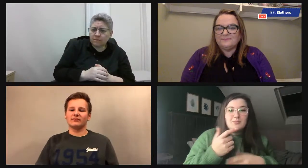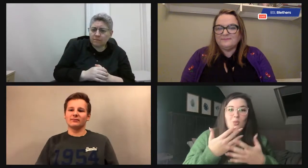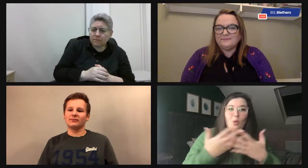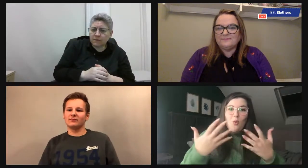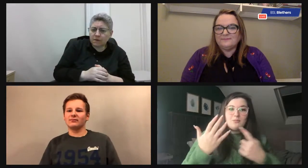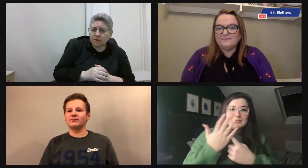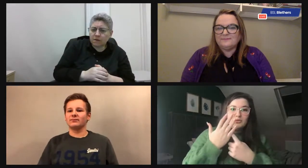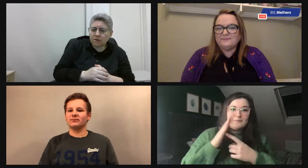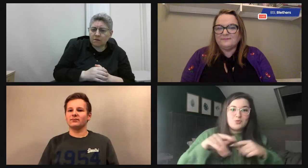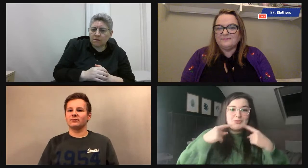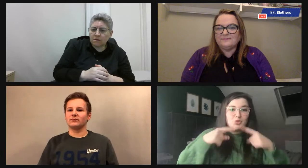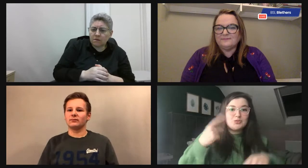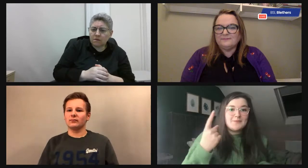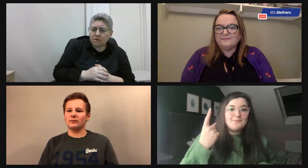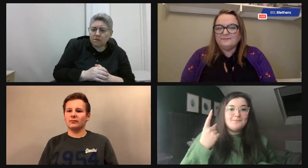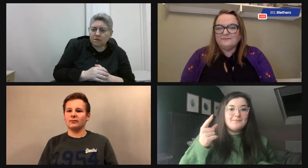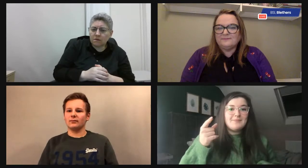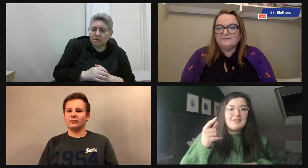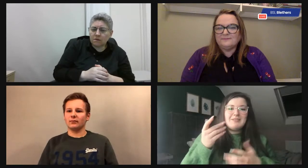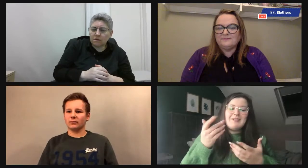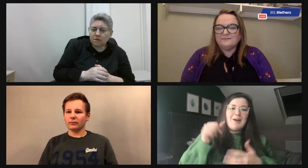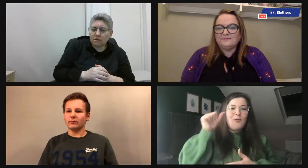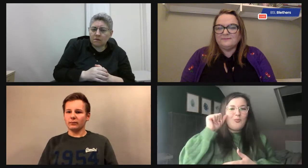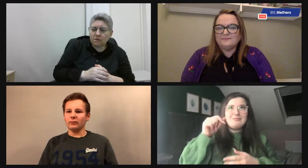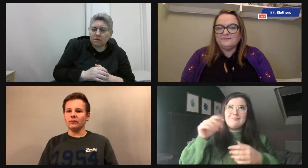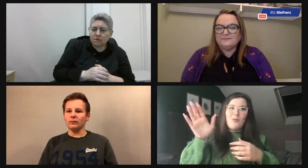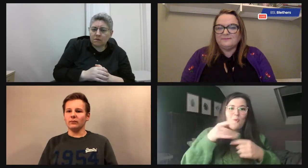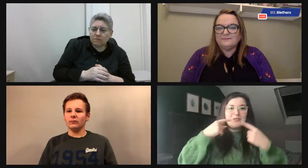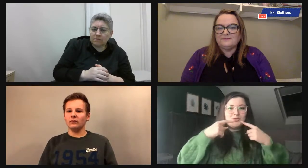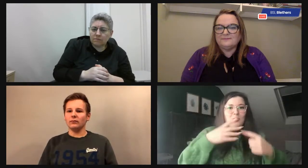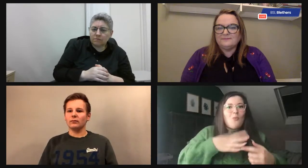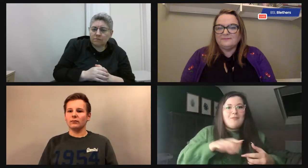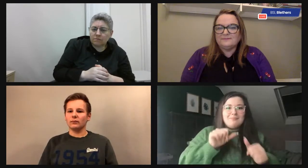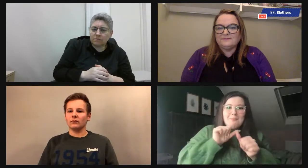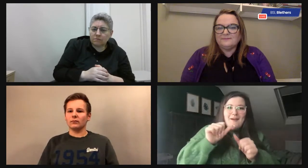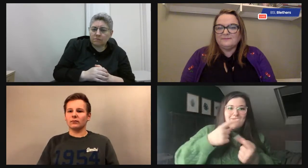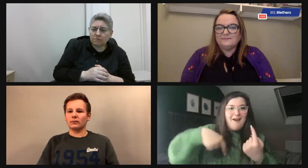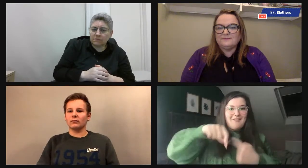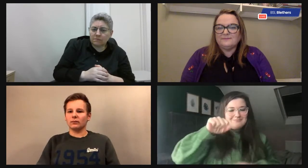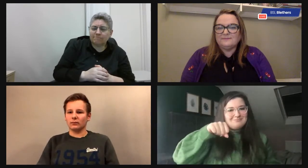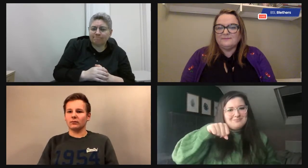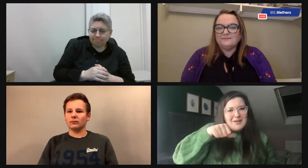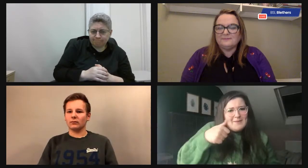did you want to say? Yeah, I think a lot of people